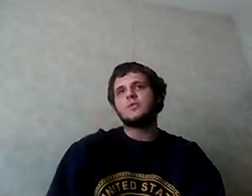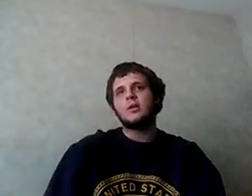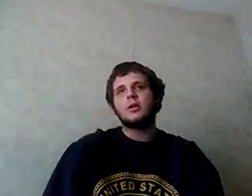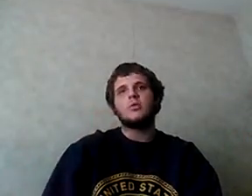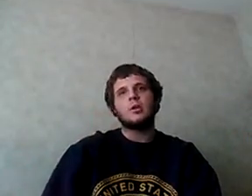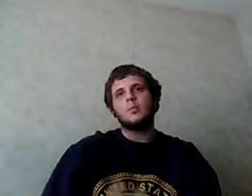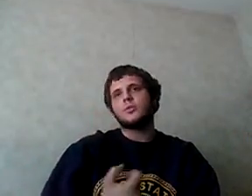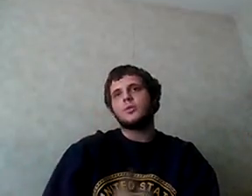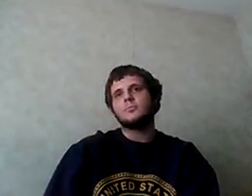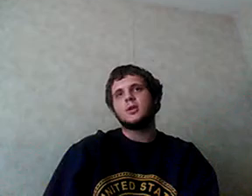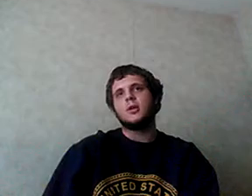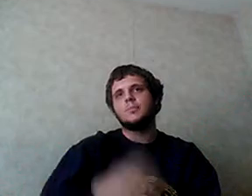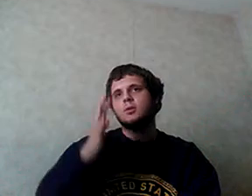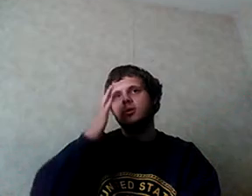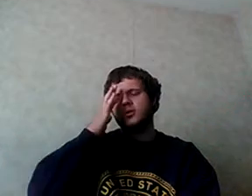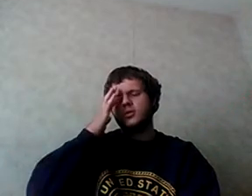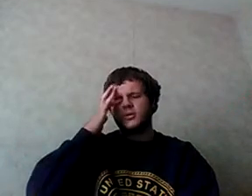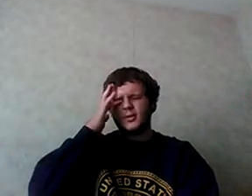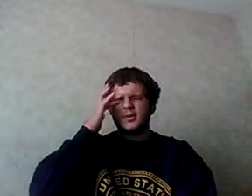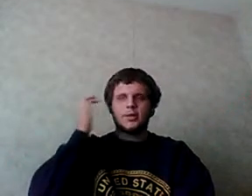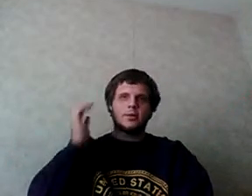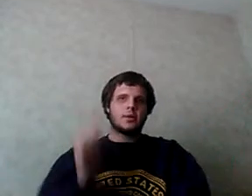this video, give me a thumbs up. And